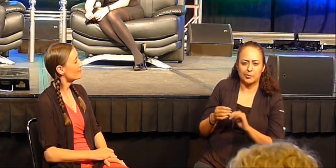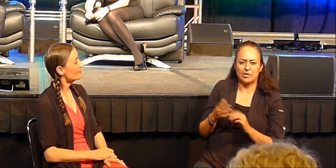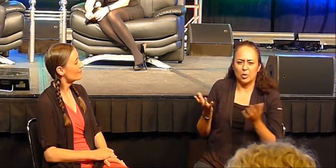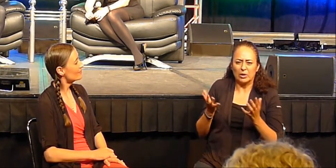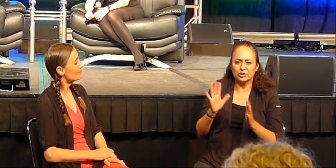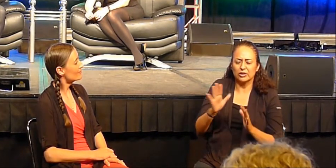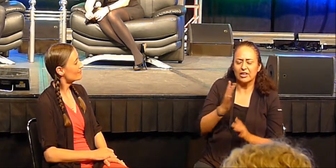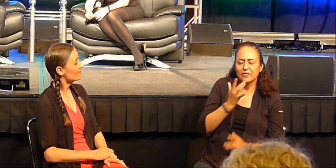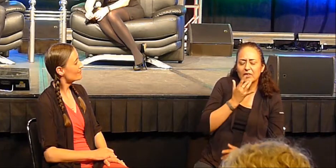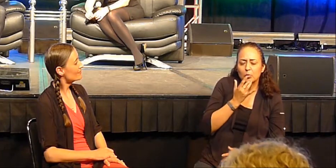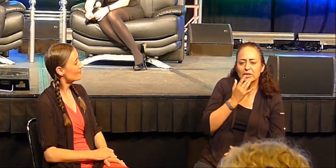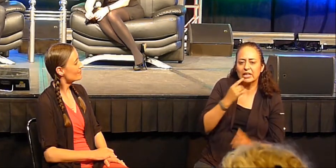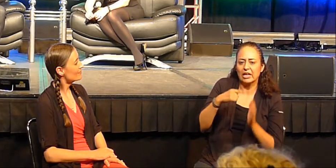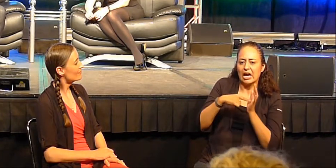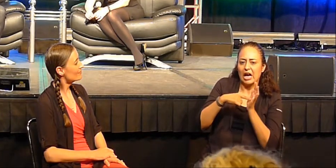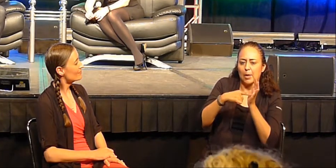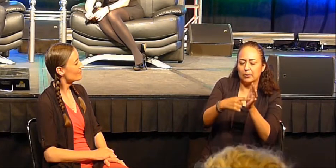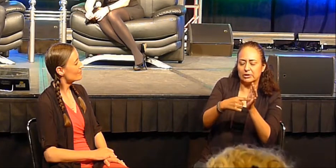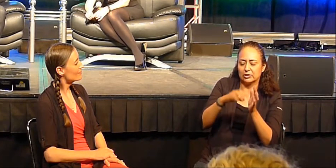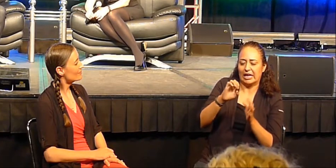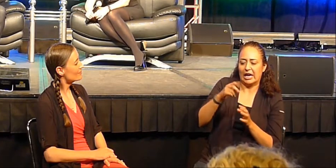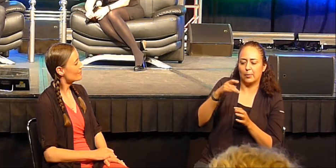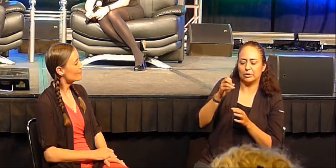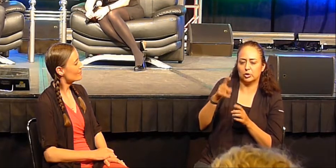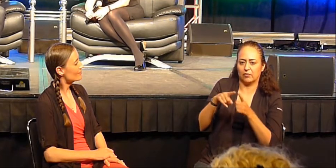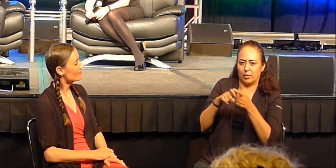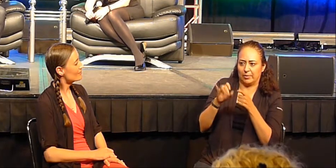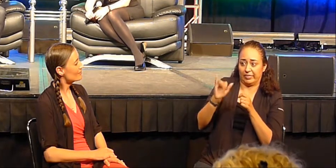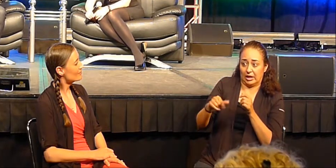that show? Favorite episode? Yeah.